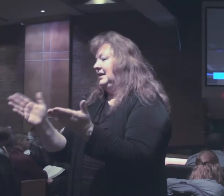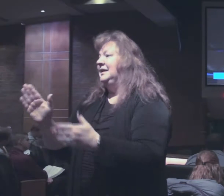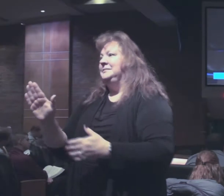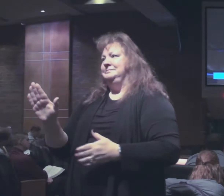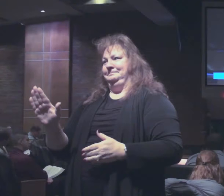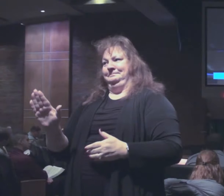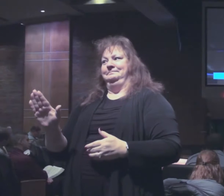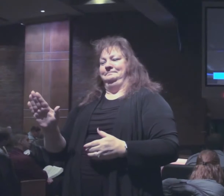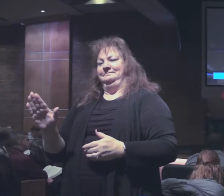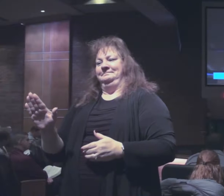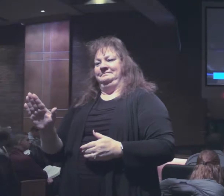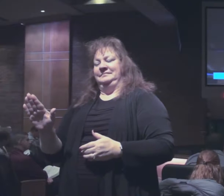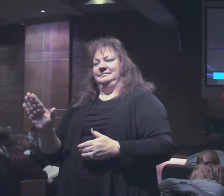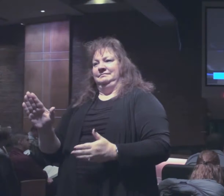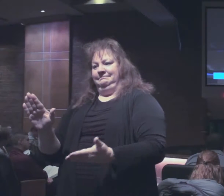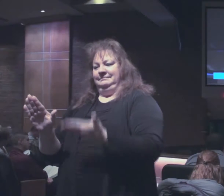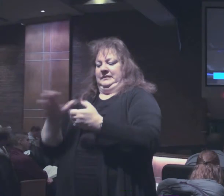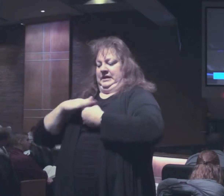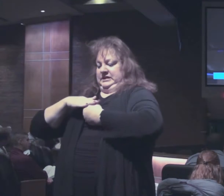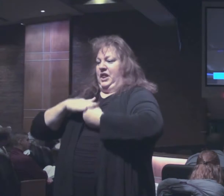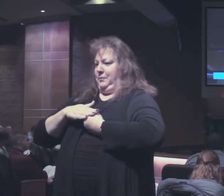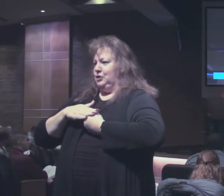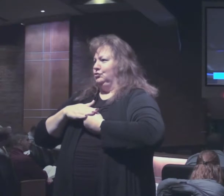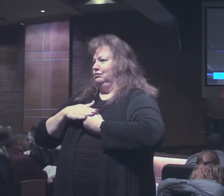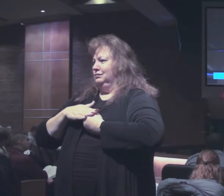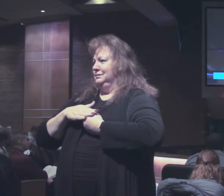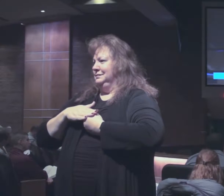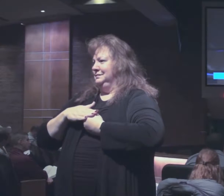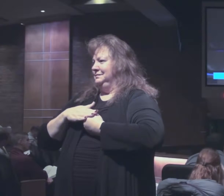But it's another pressure point